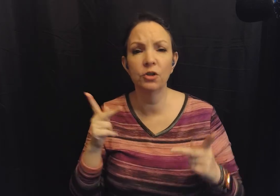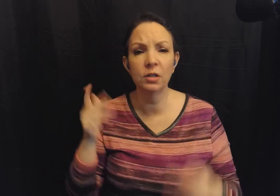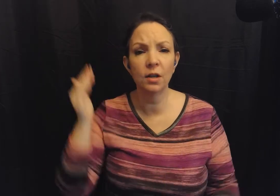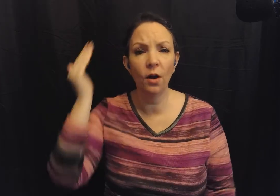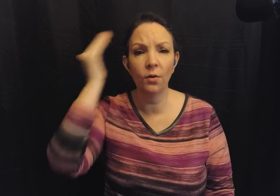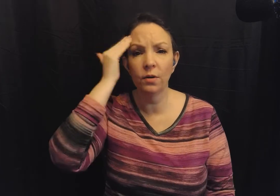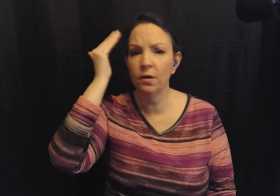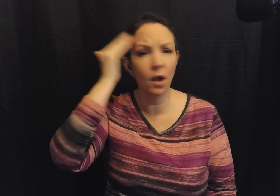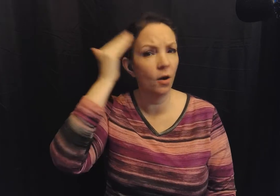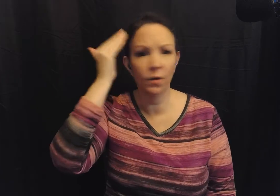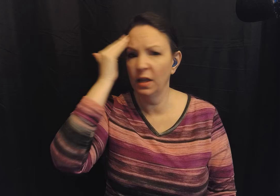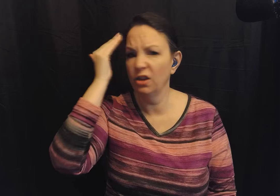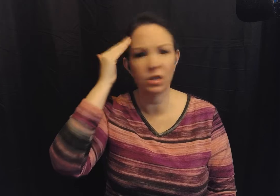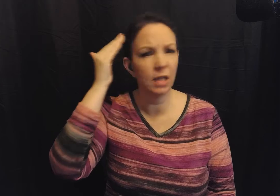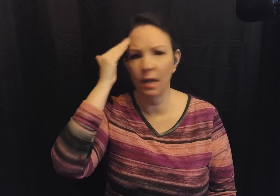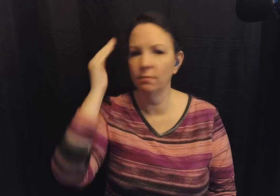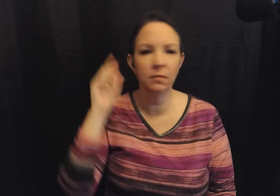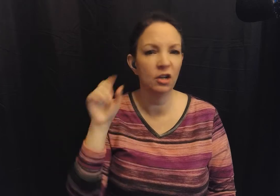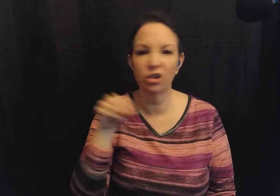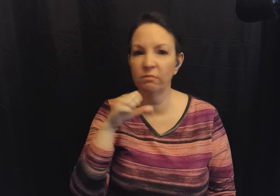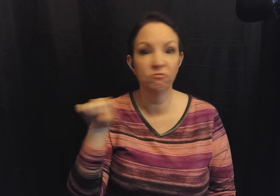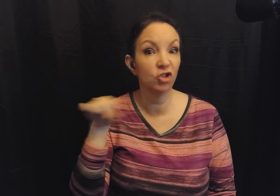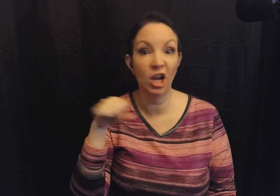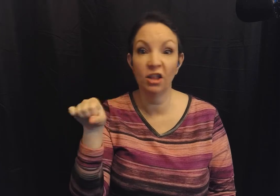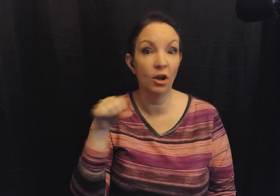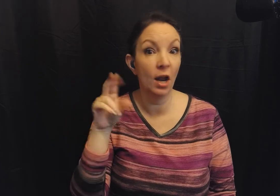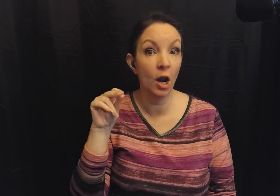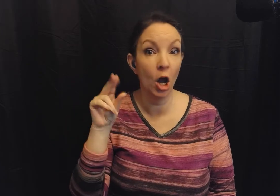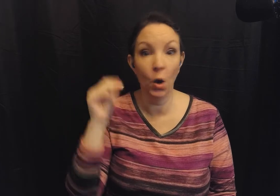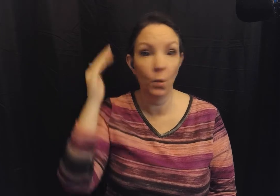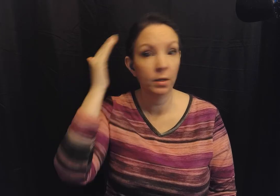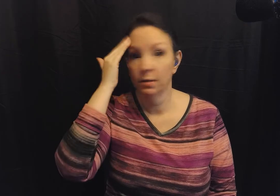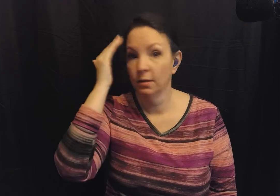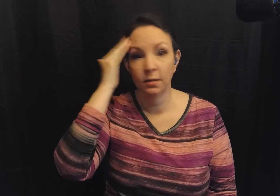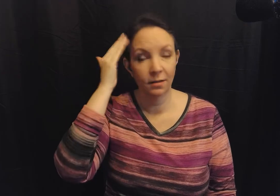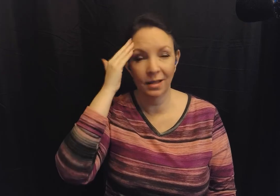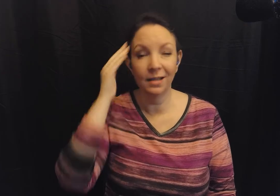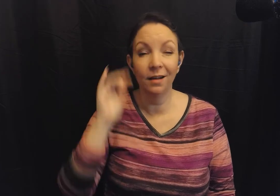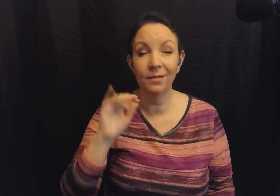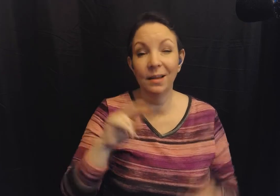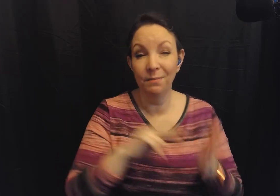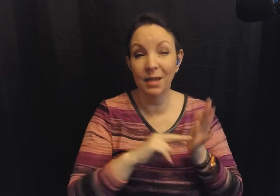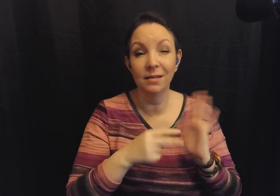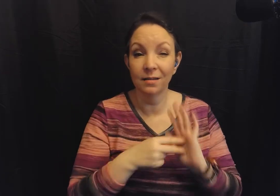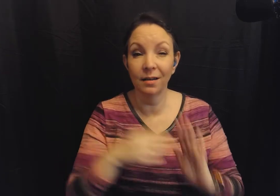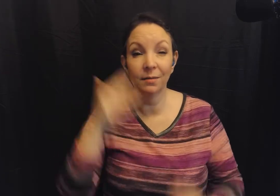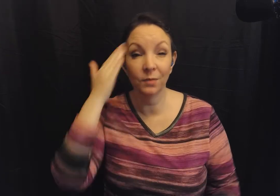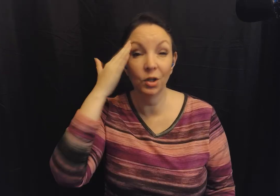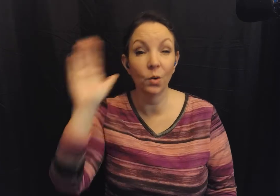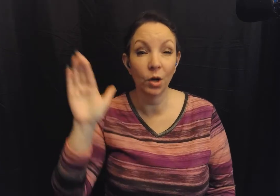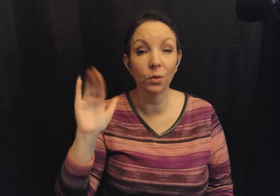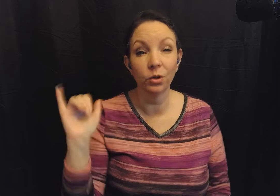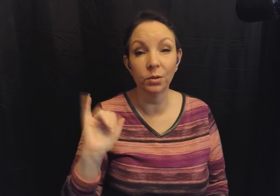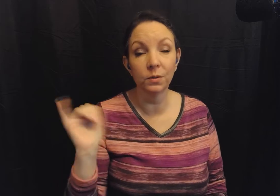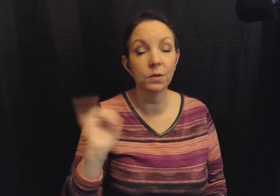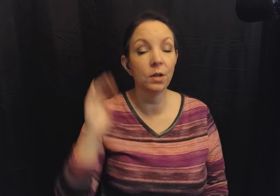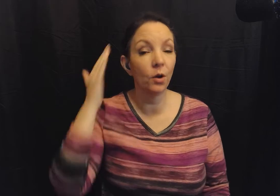go no. They just shake their head no. That means don't know too. So you can